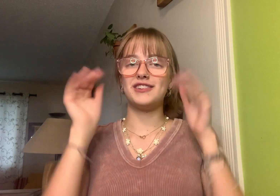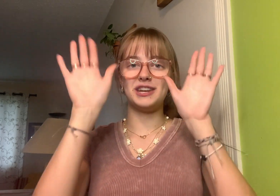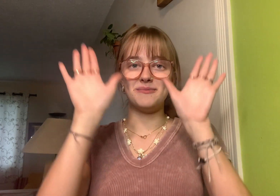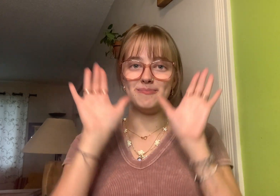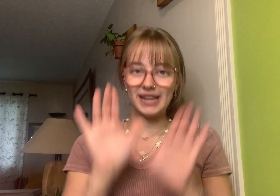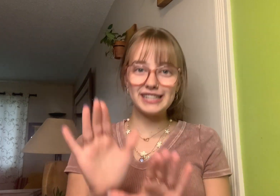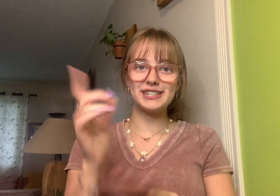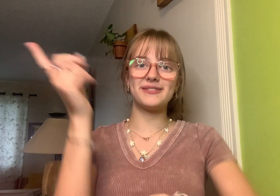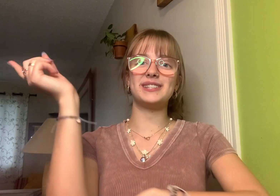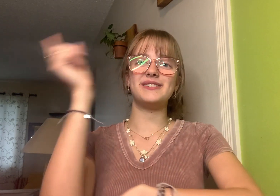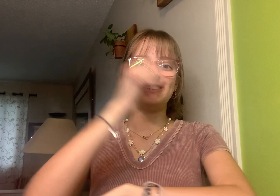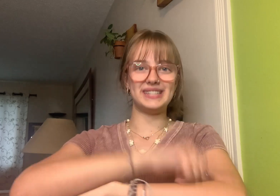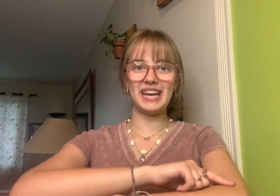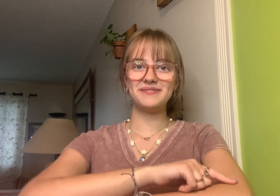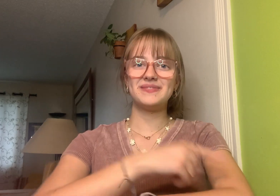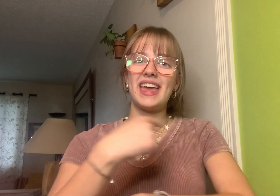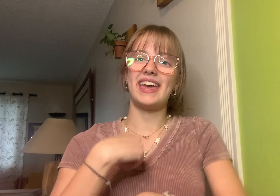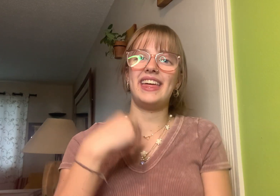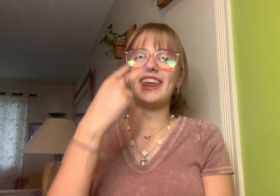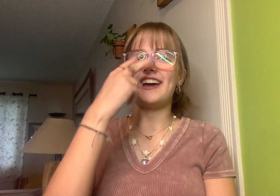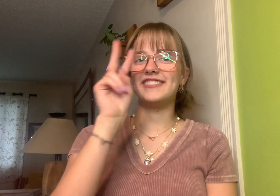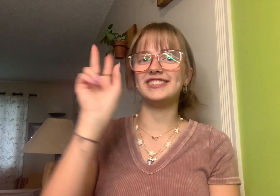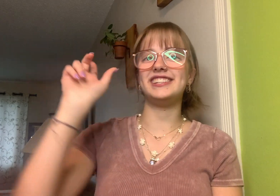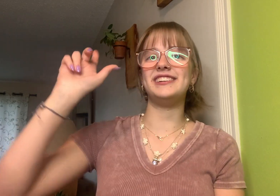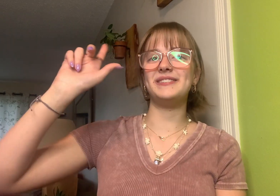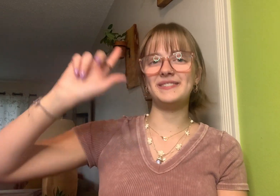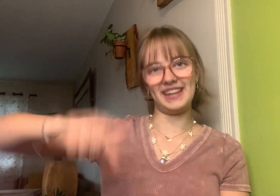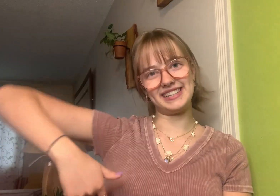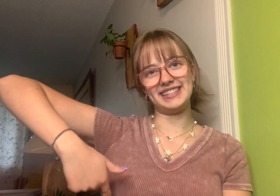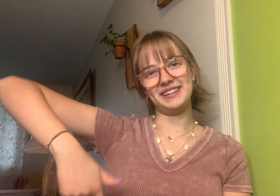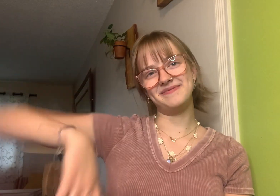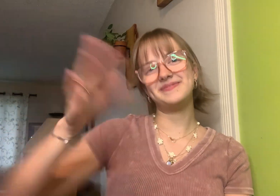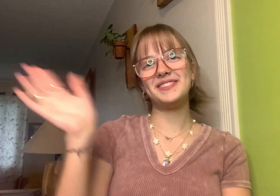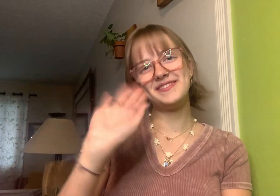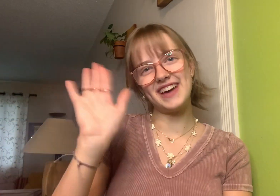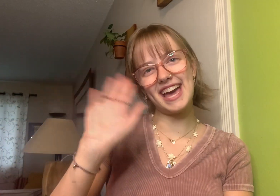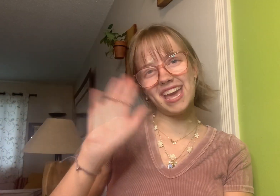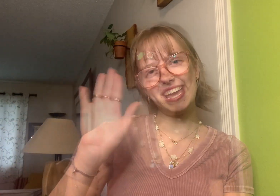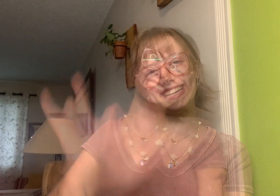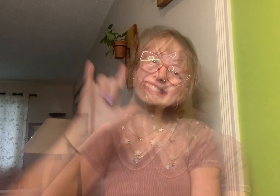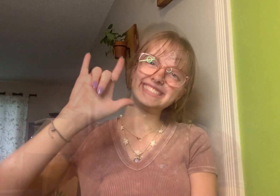amazing rest of your day, and I will see you next time. Bye!